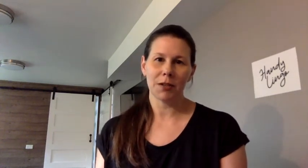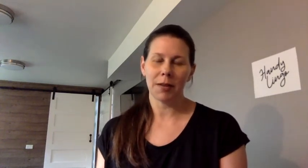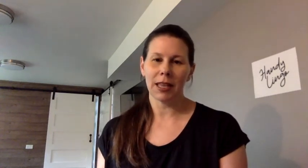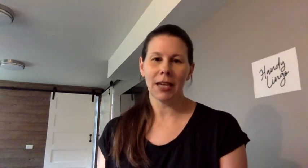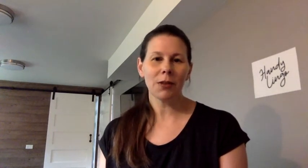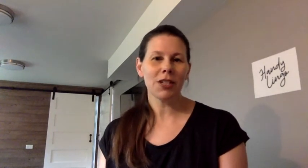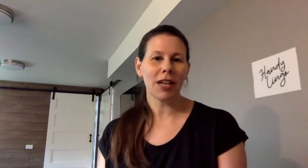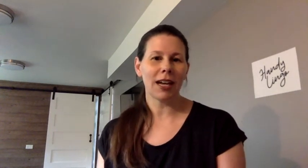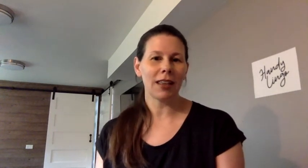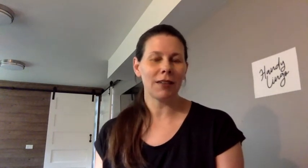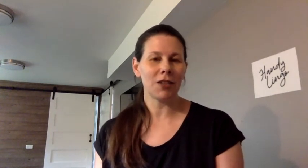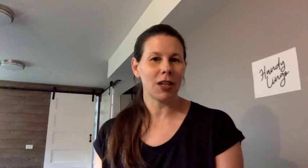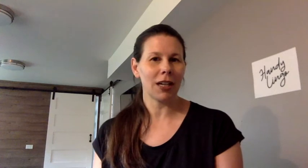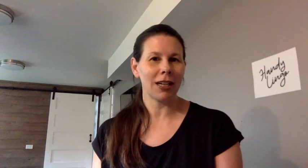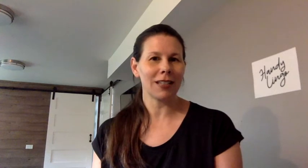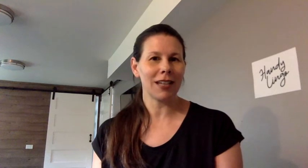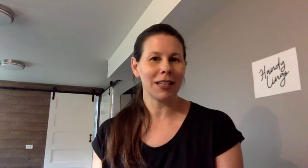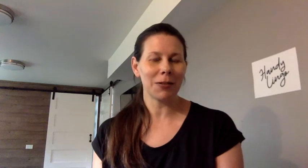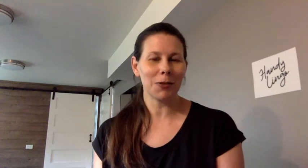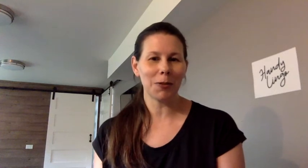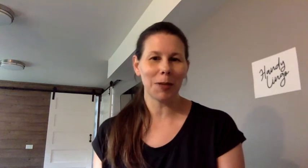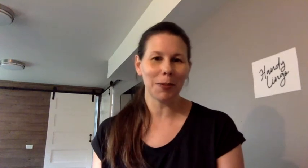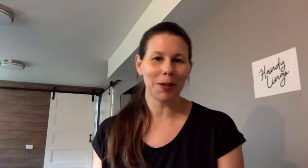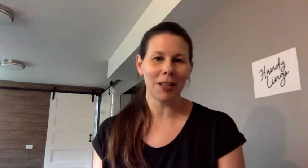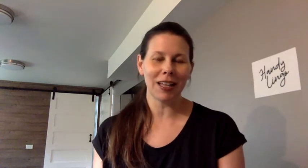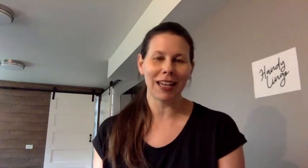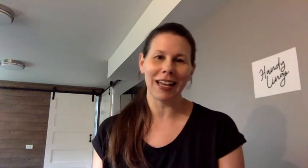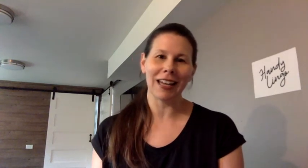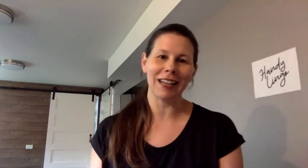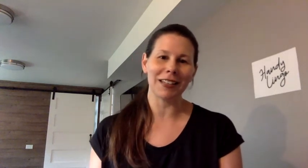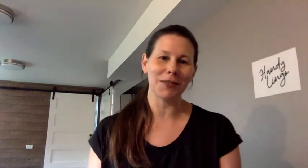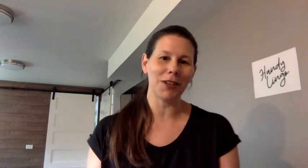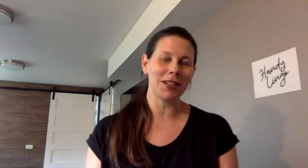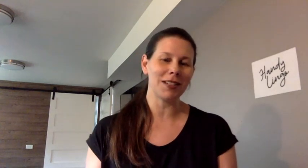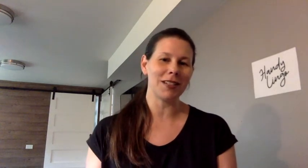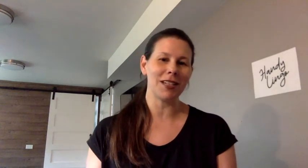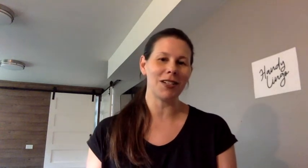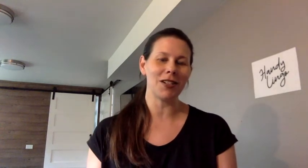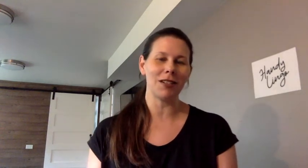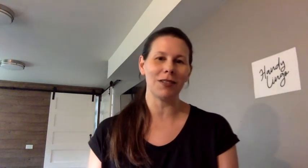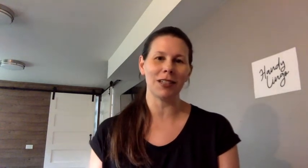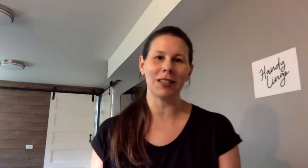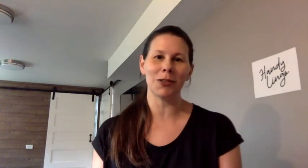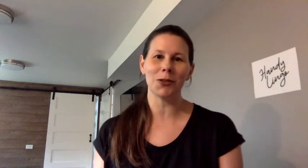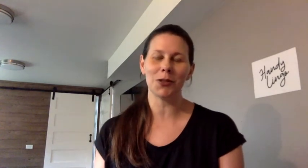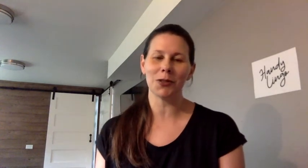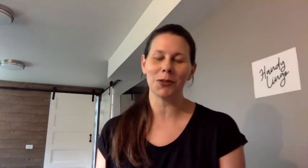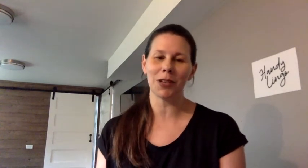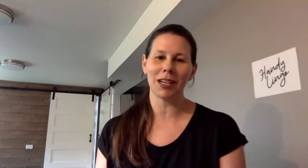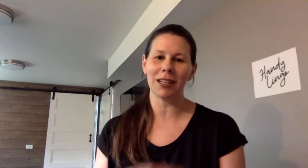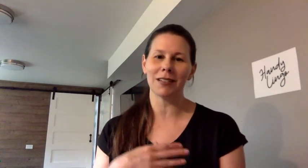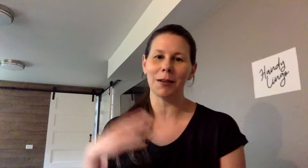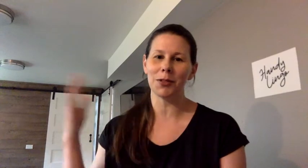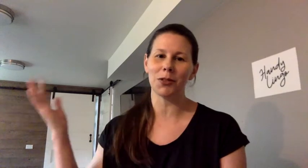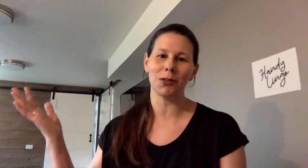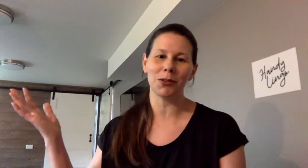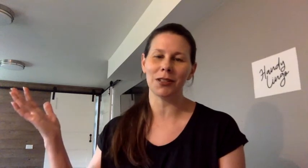about language, and I love sharing sign language with people, and it's fun to teach even nursery school kids up to